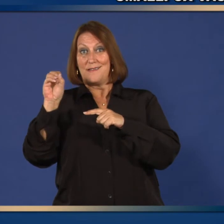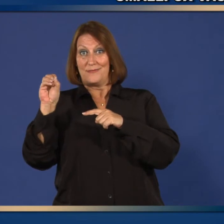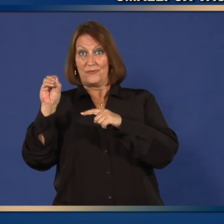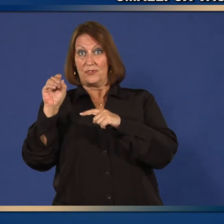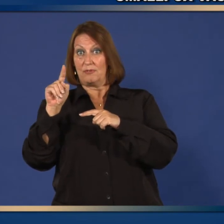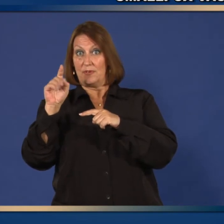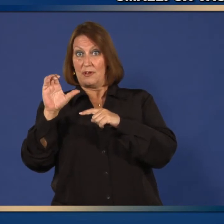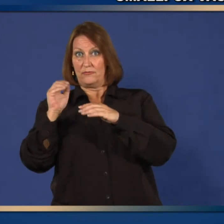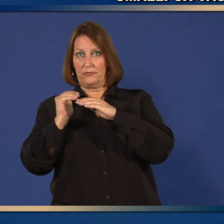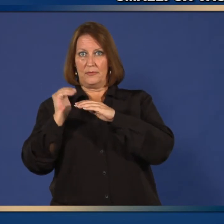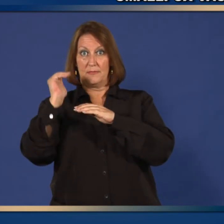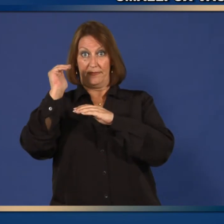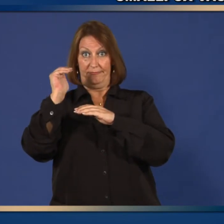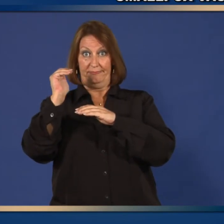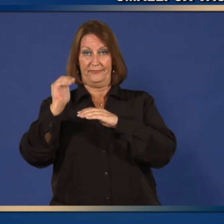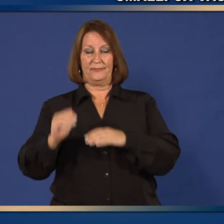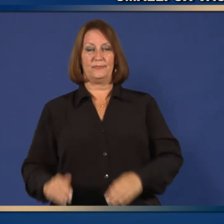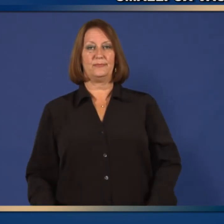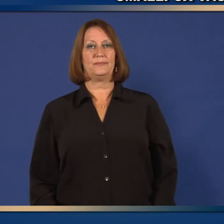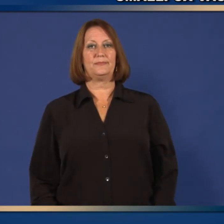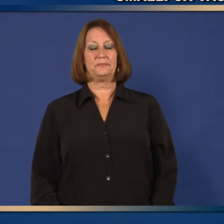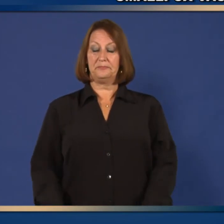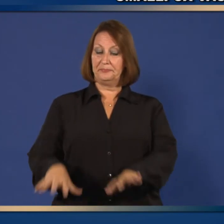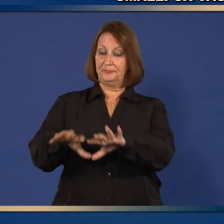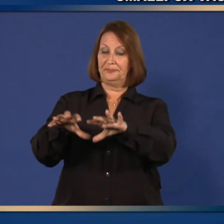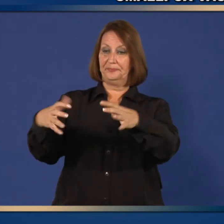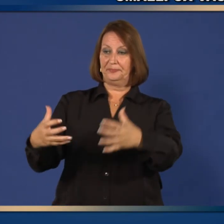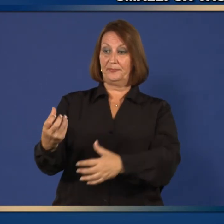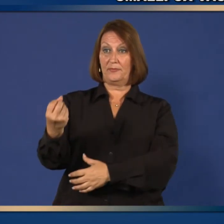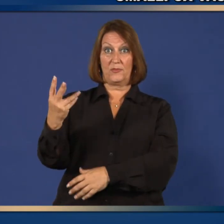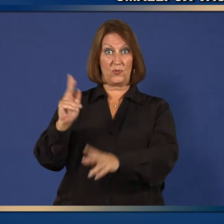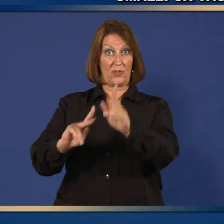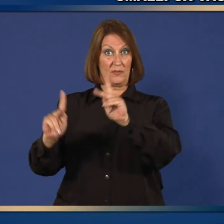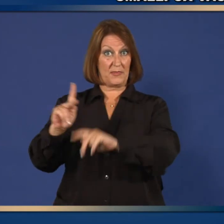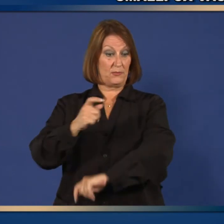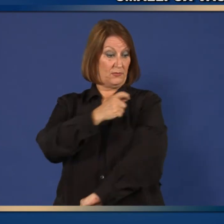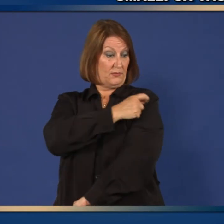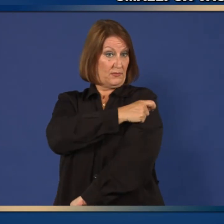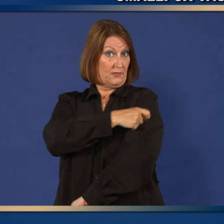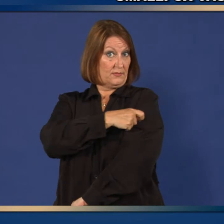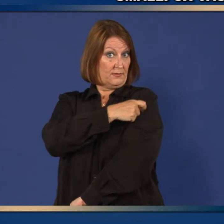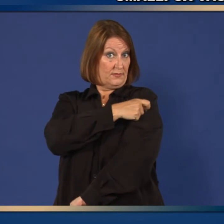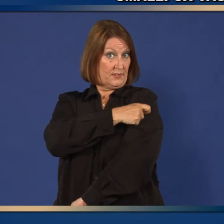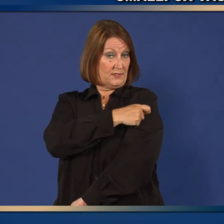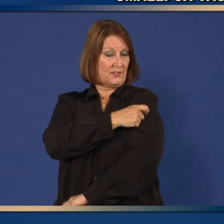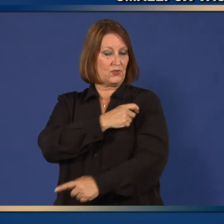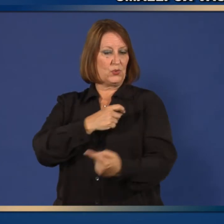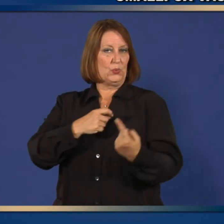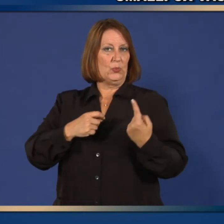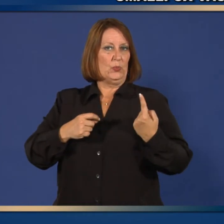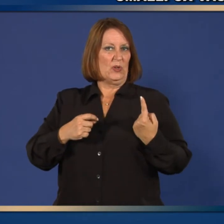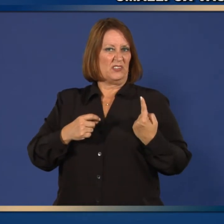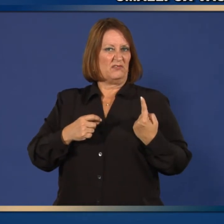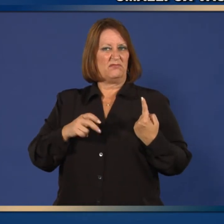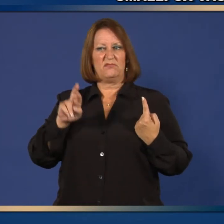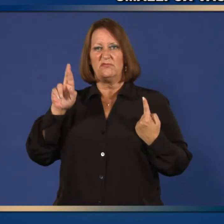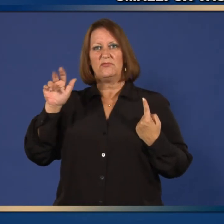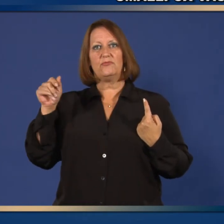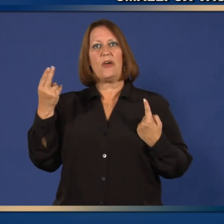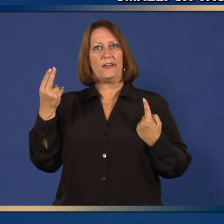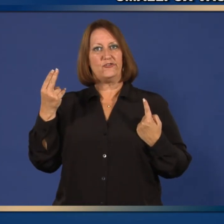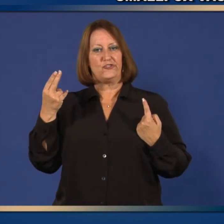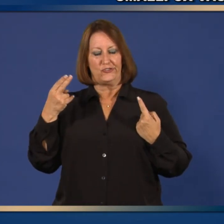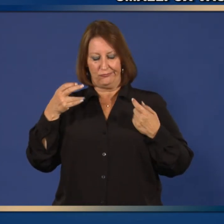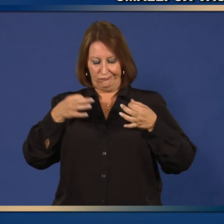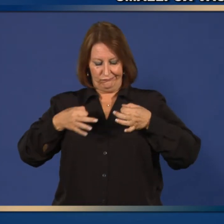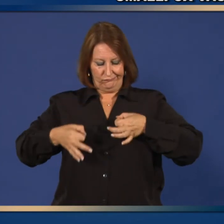Mild rash that gets better without medicine. About 1 out of 12 people vaccinated.